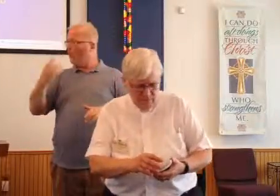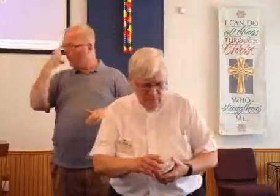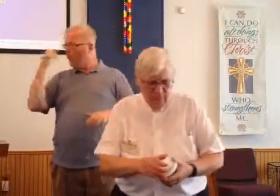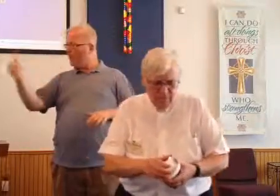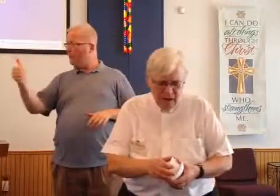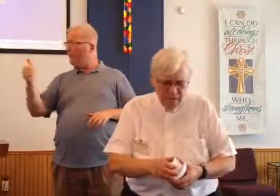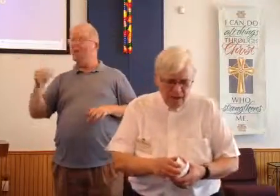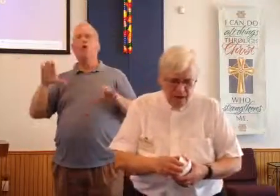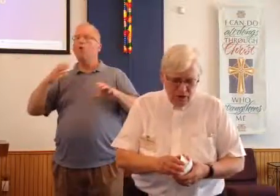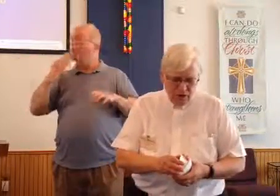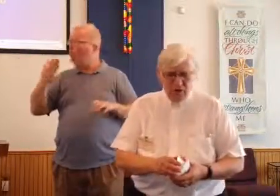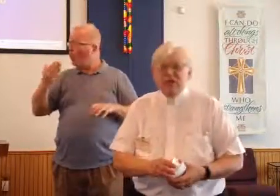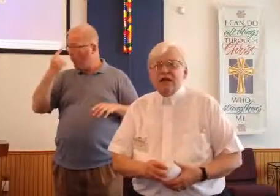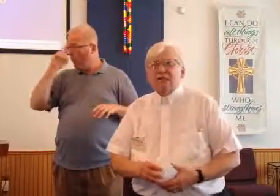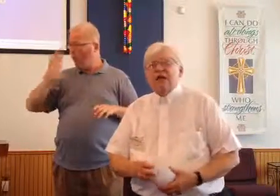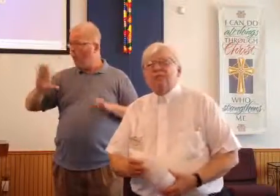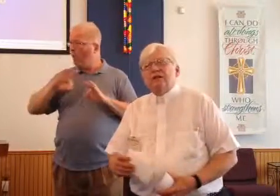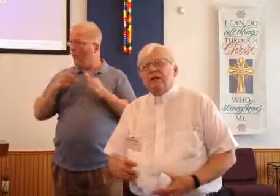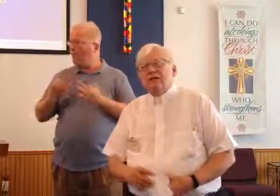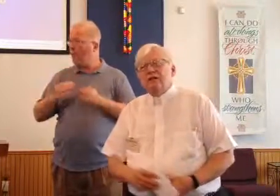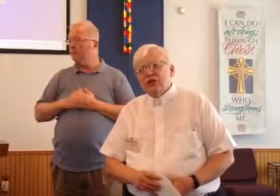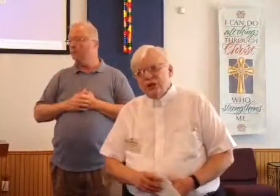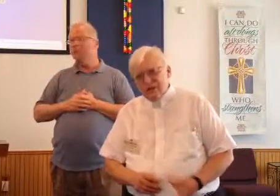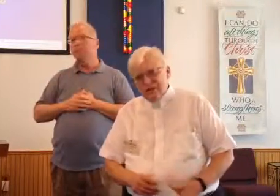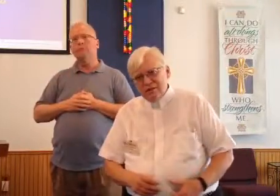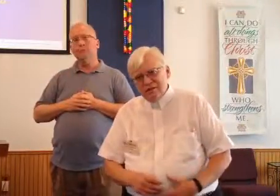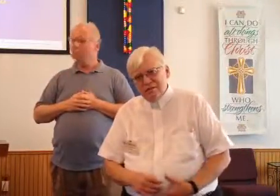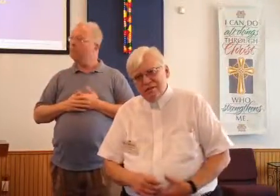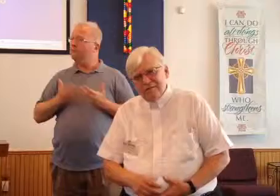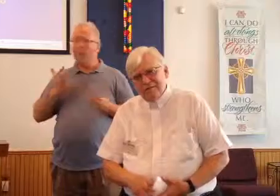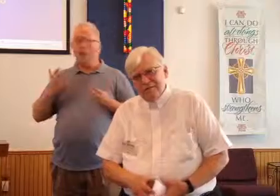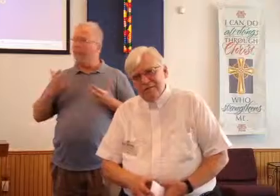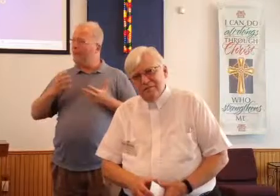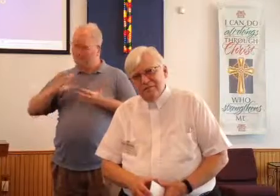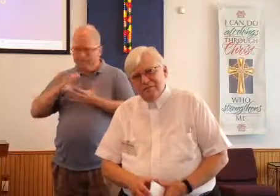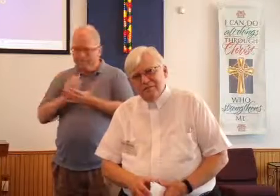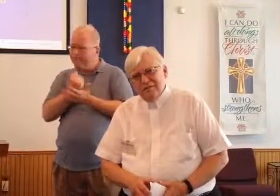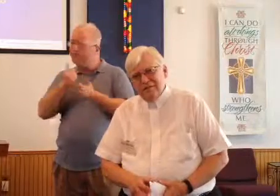You know, maybe you should step up and take the chance.